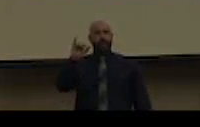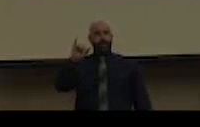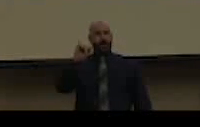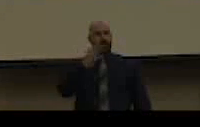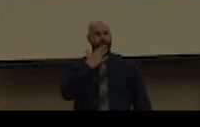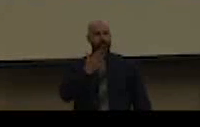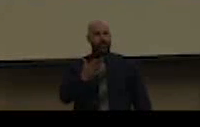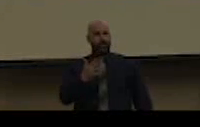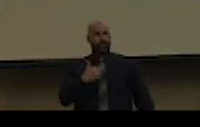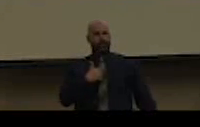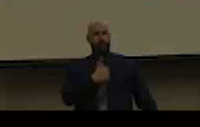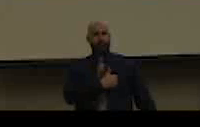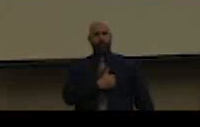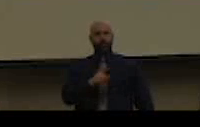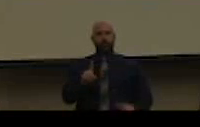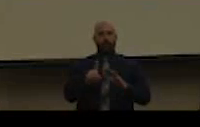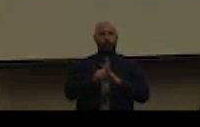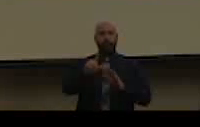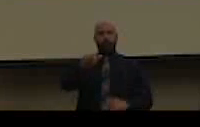thank you. I apologize for coming late.